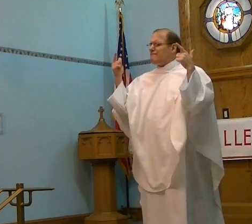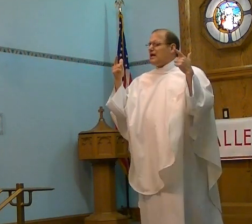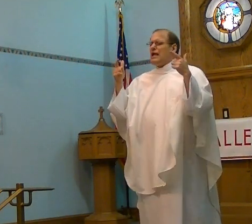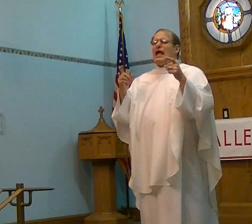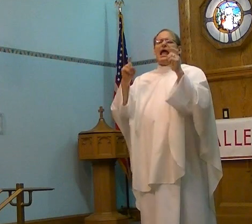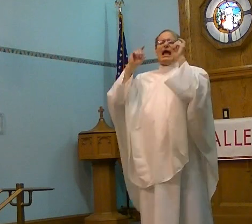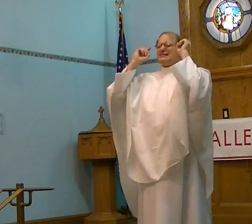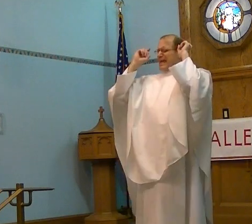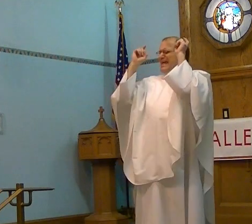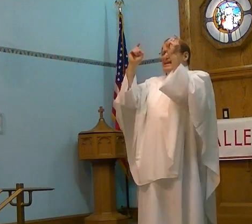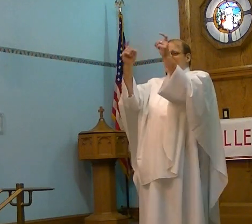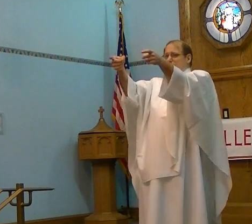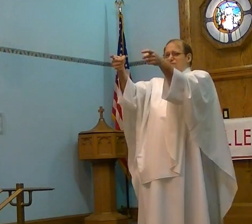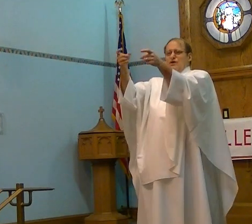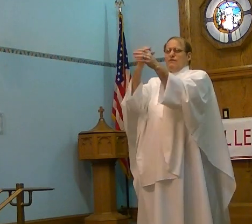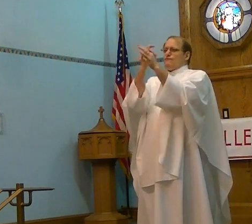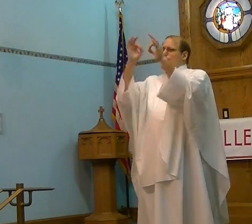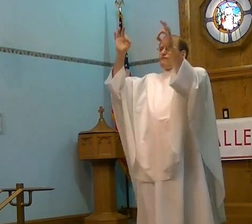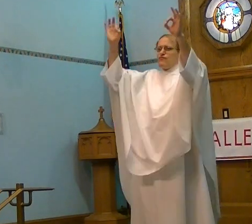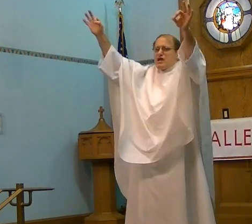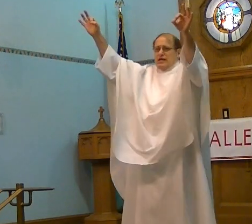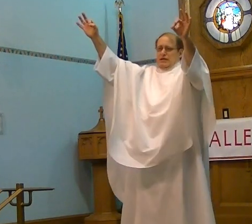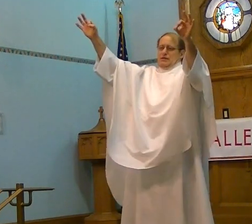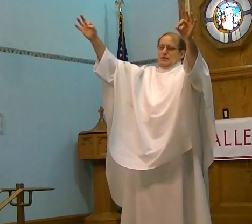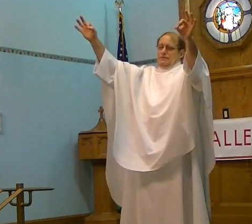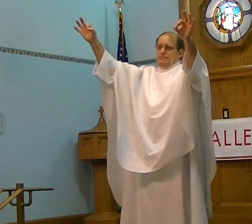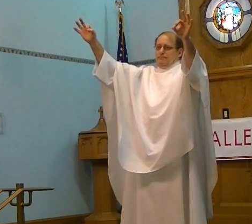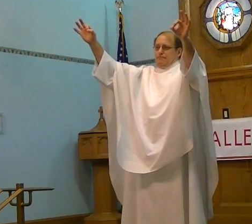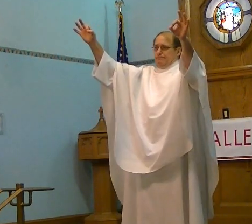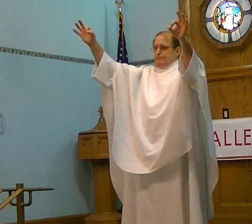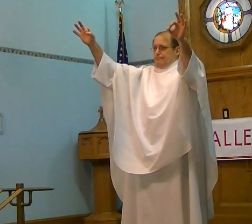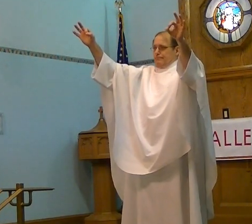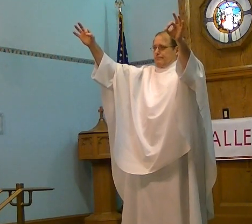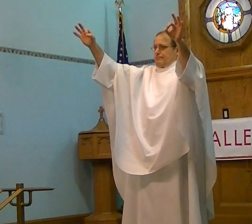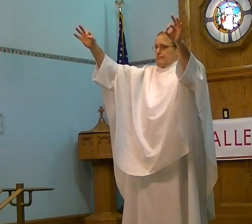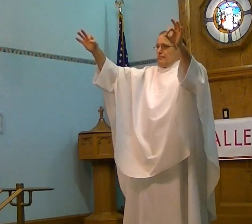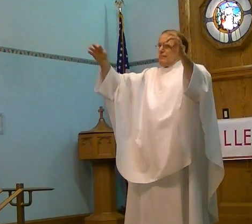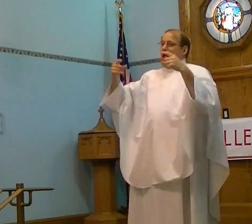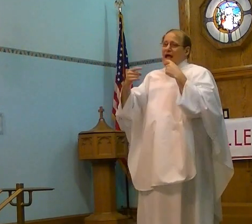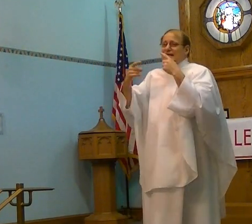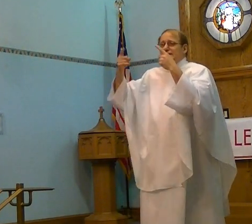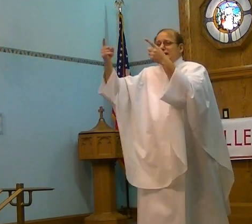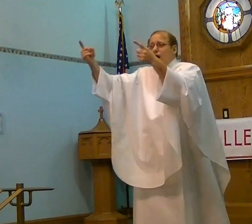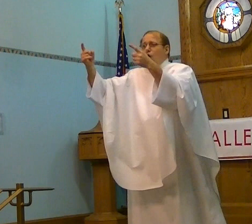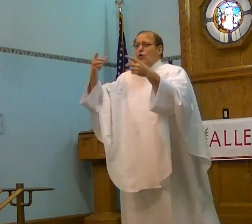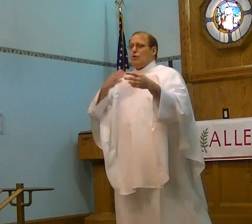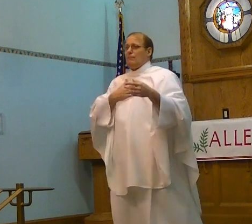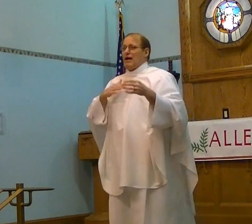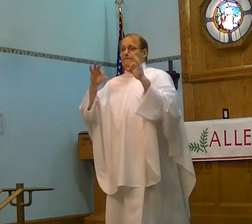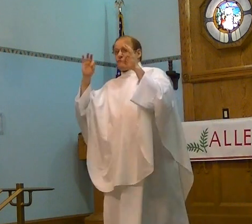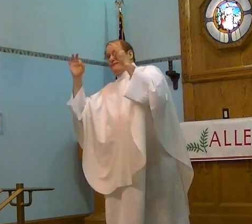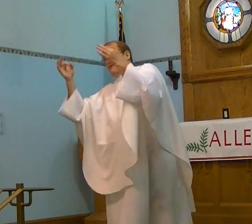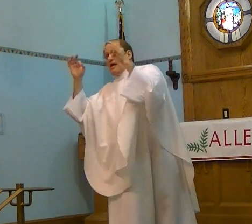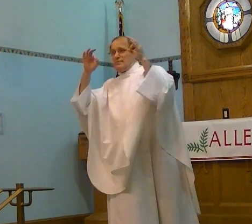as a gift for free. I can tell my family